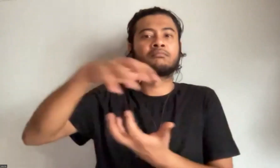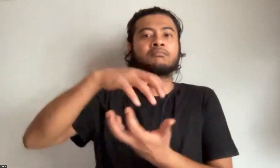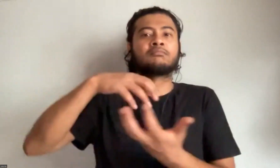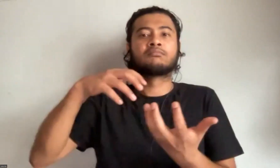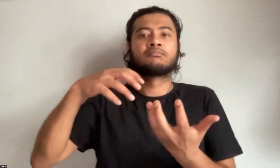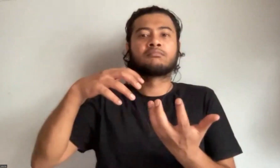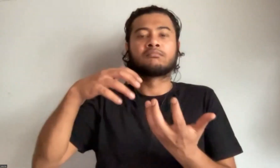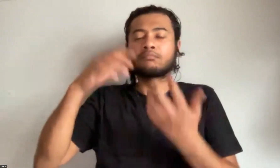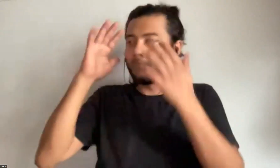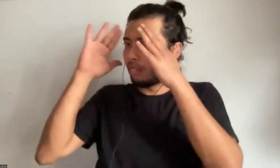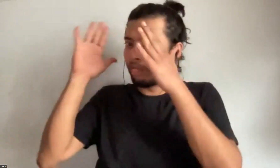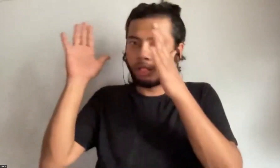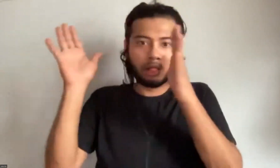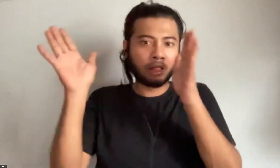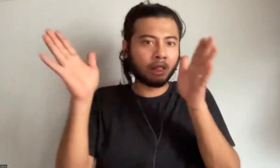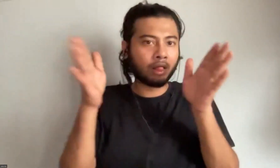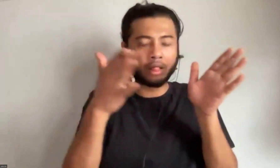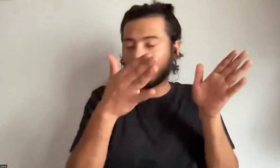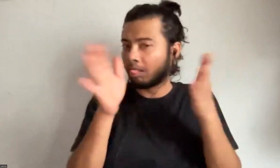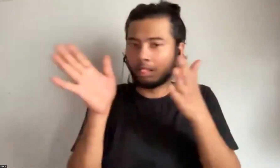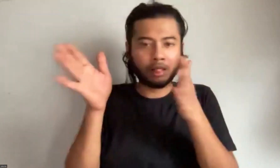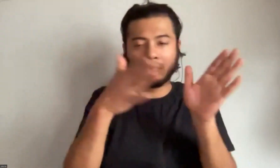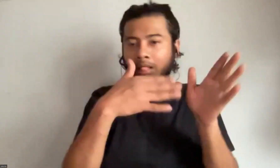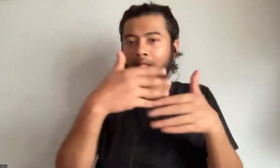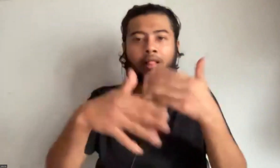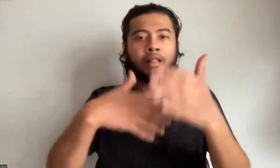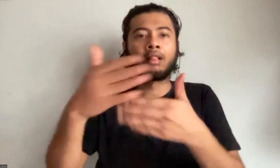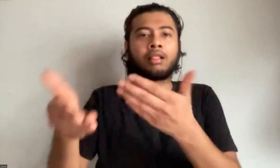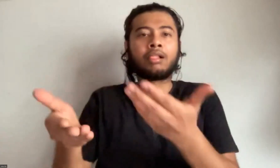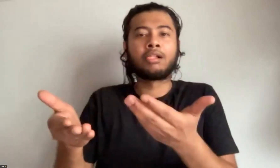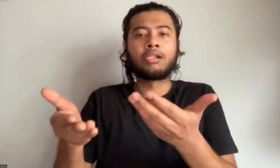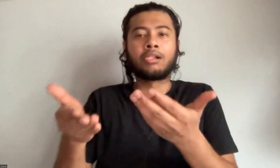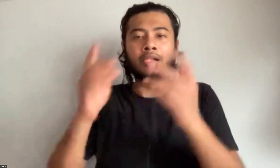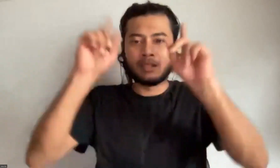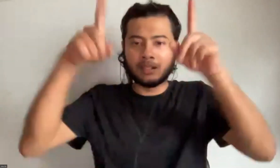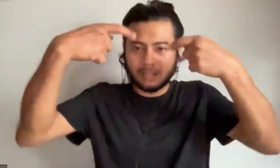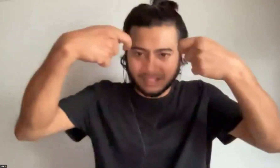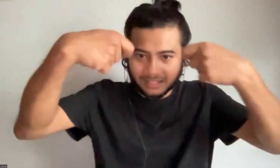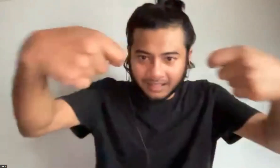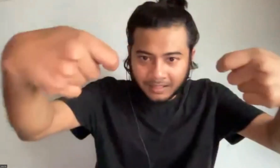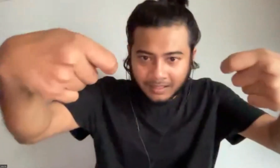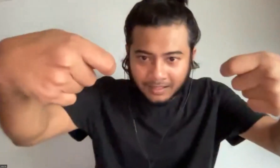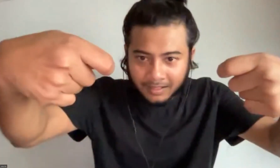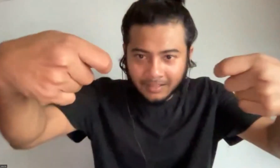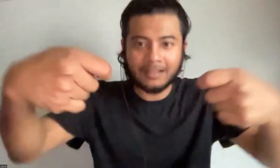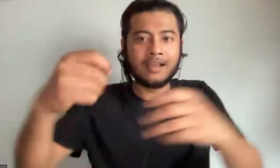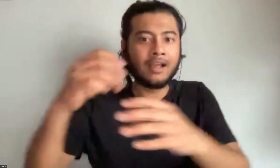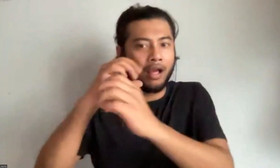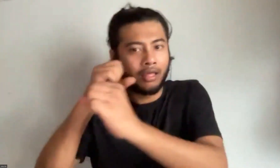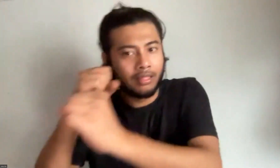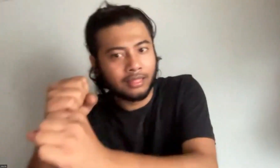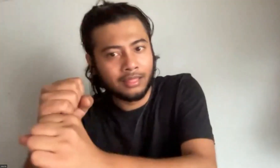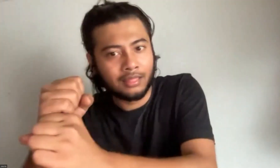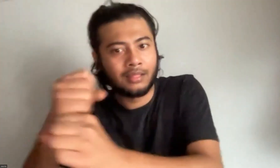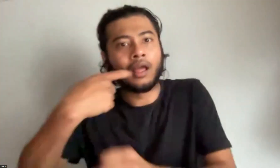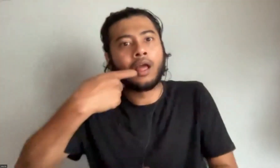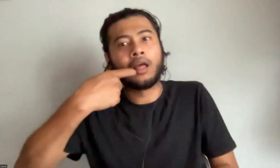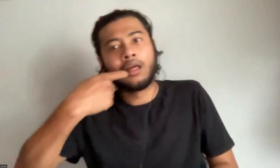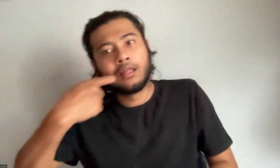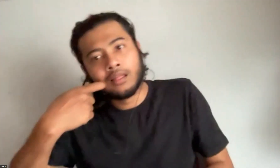becomes poor, because when we come in contact with this material world. This material world is full of